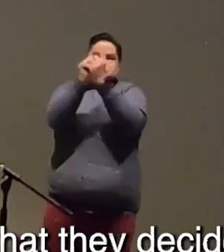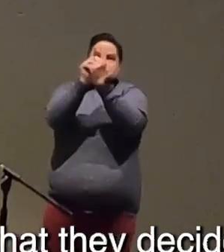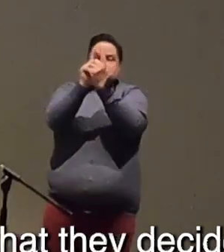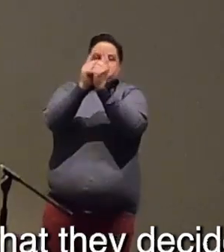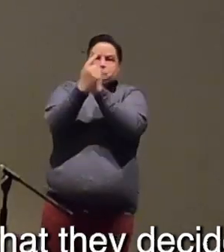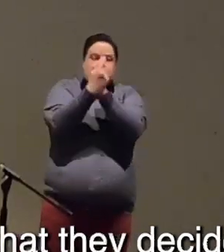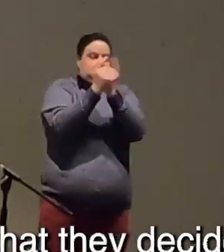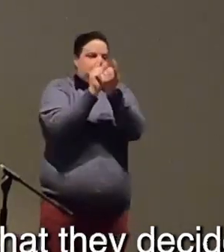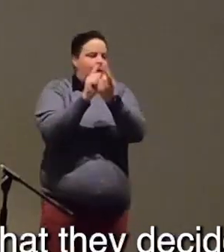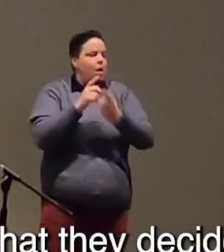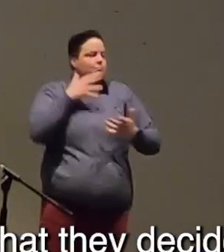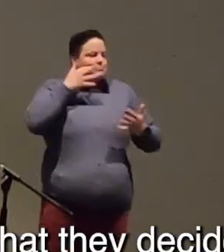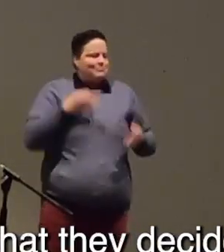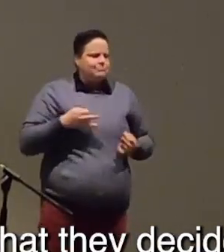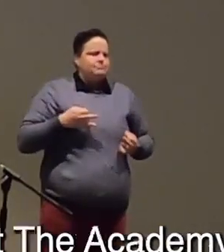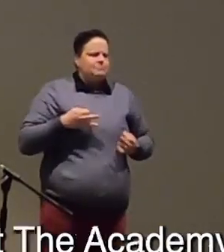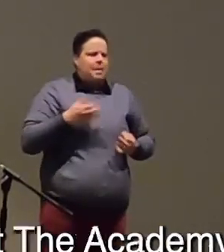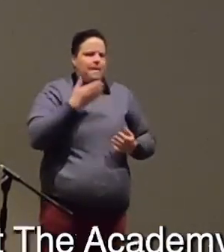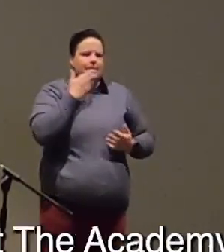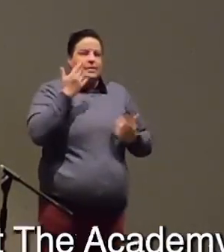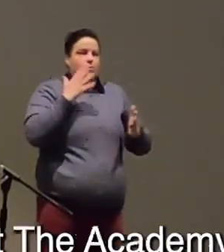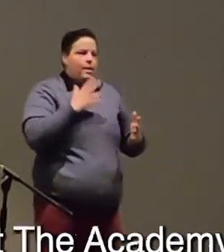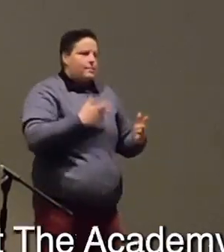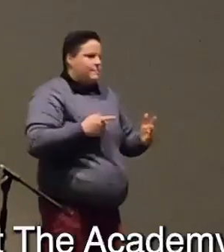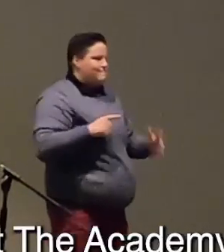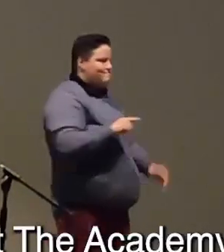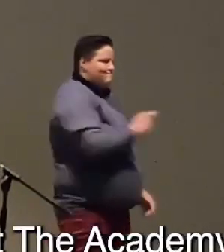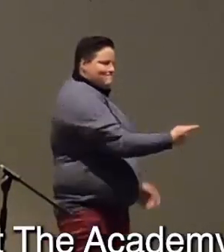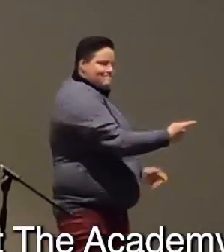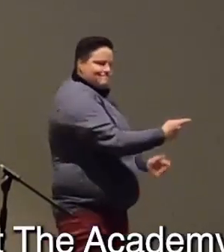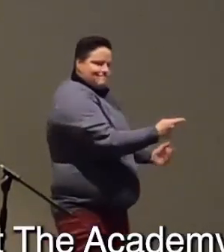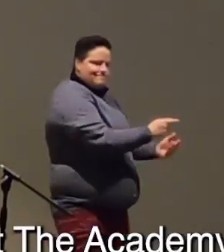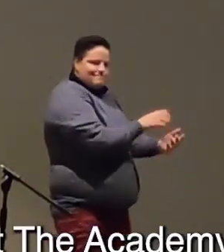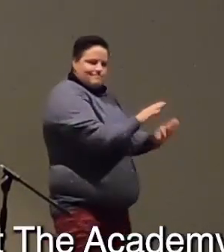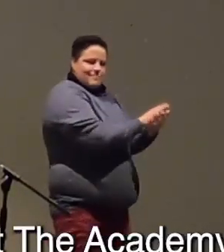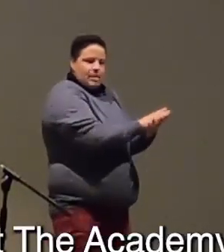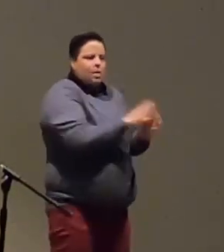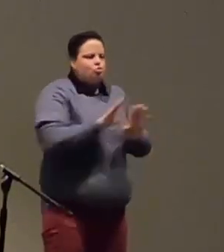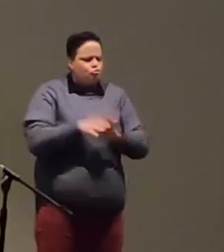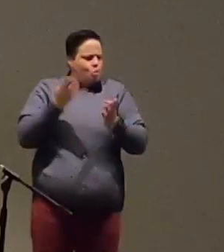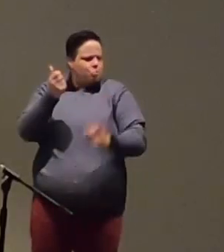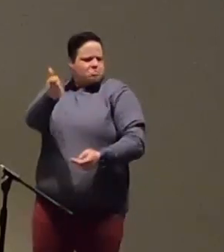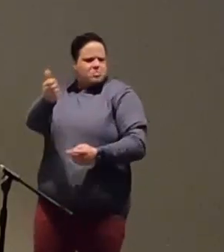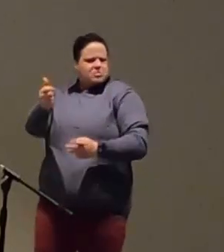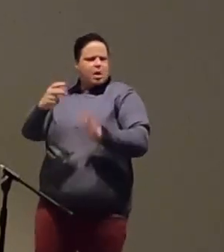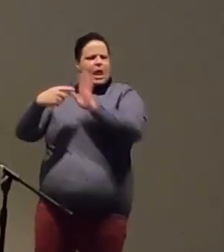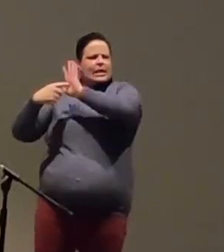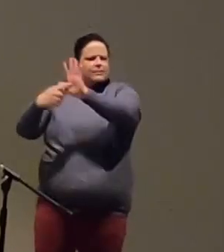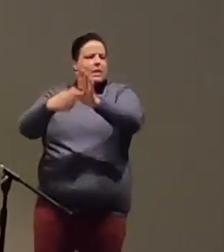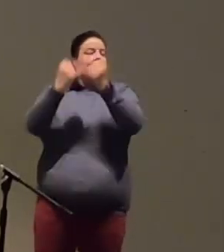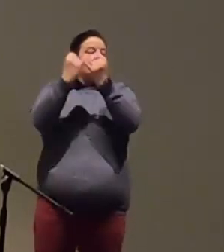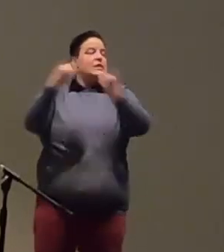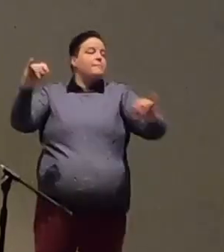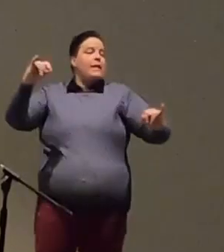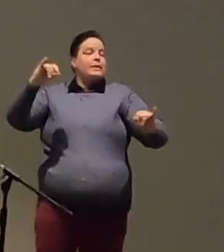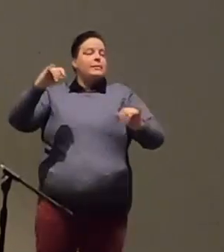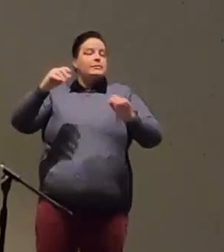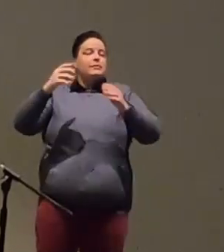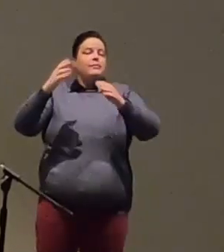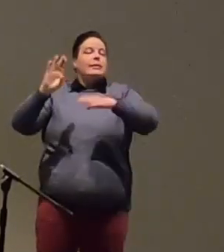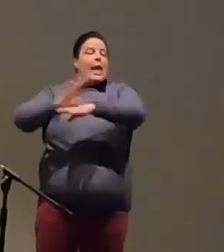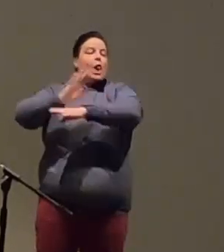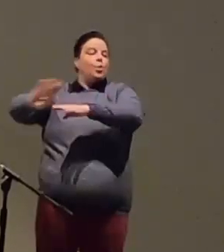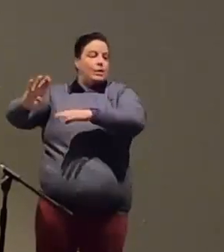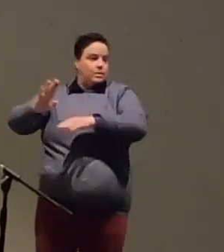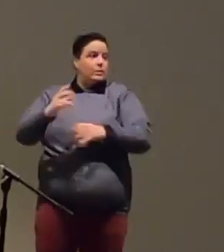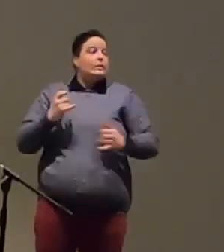they decided that the best way to get back at the Academy was to open their own exhibition in an independent gallery, which